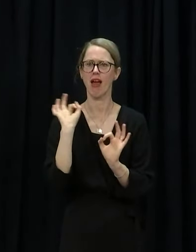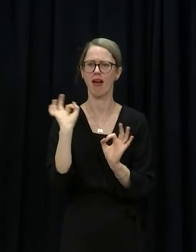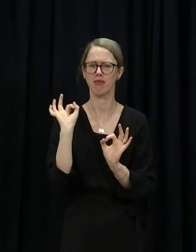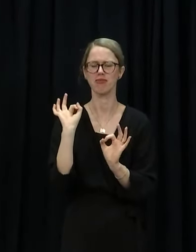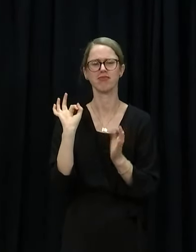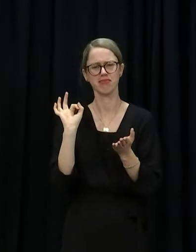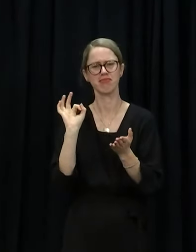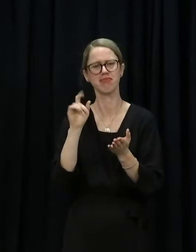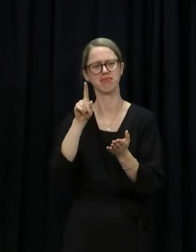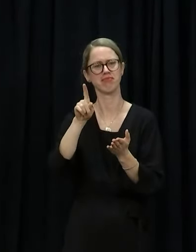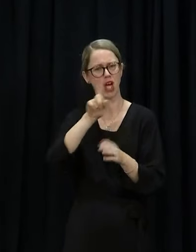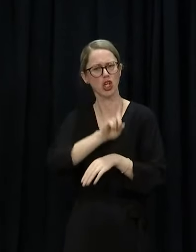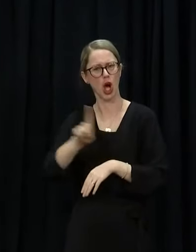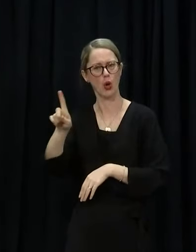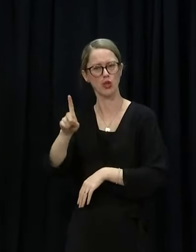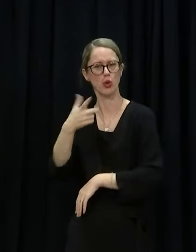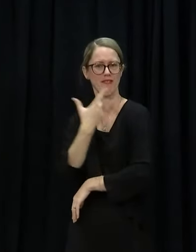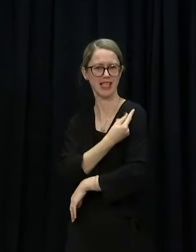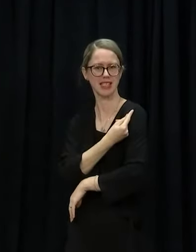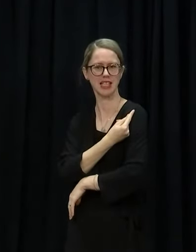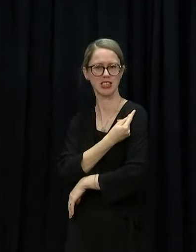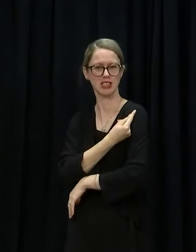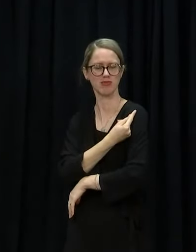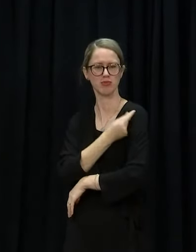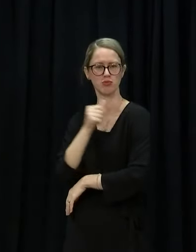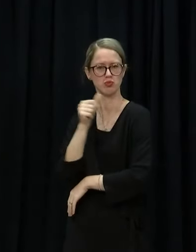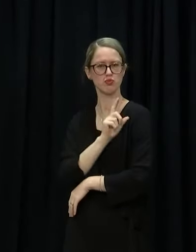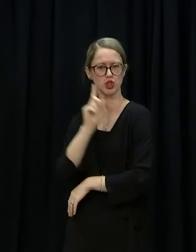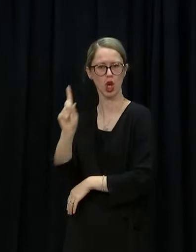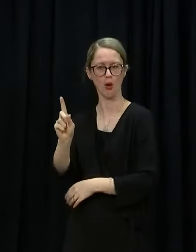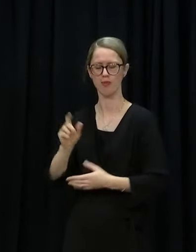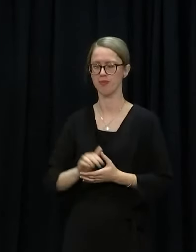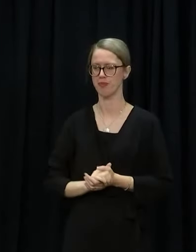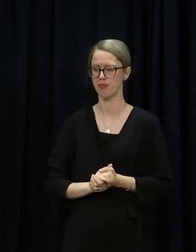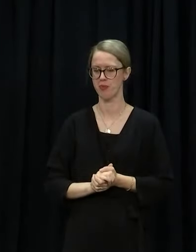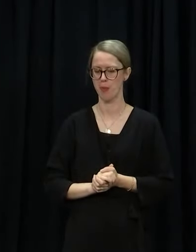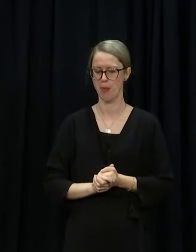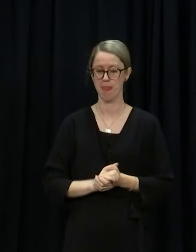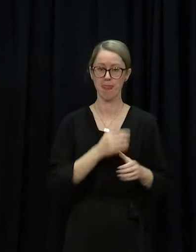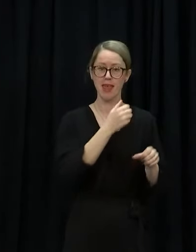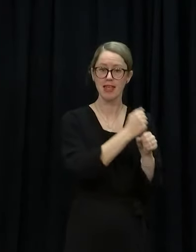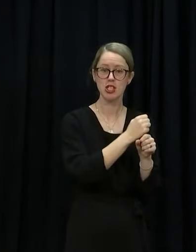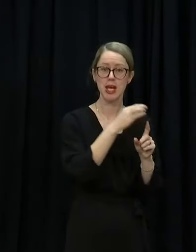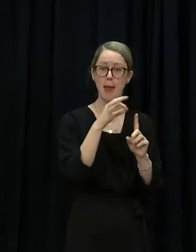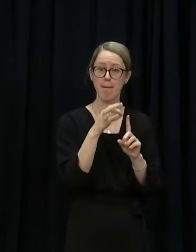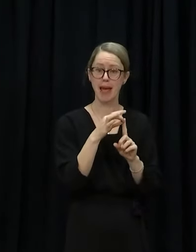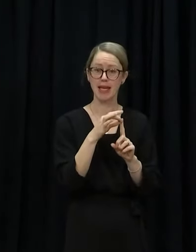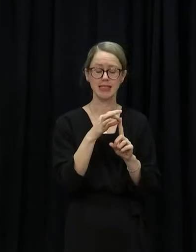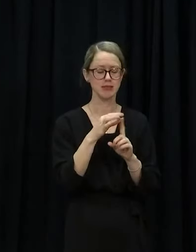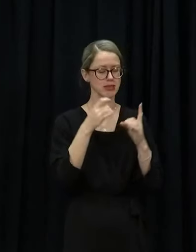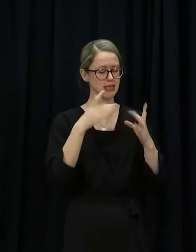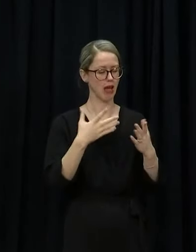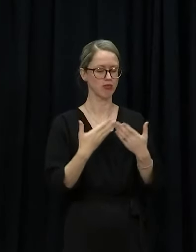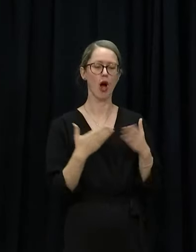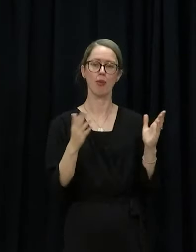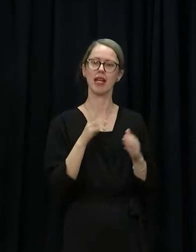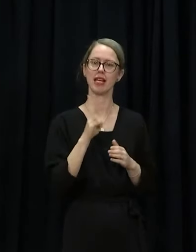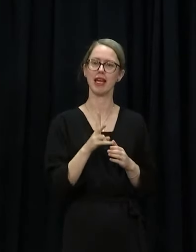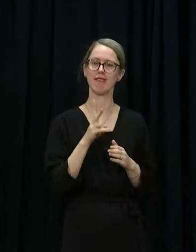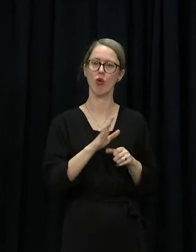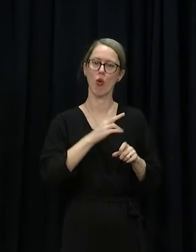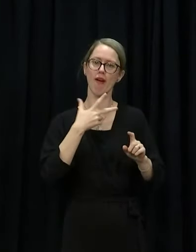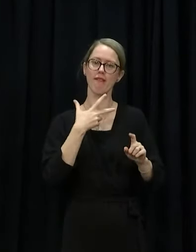provider, please still go, because we're expecting you. Primary care facilities have also resumed carrying out